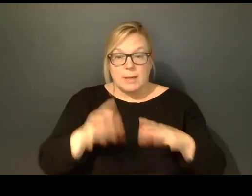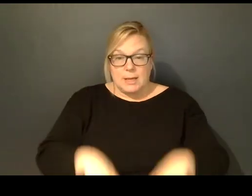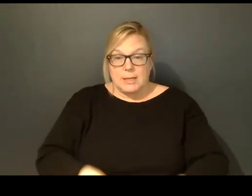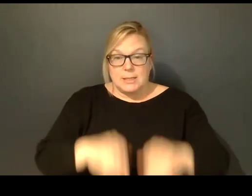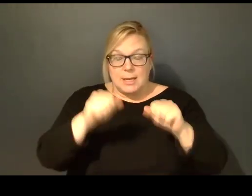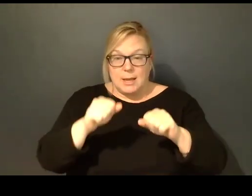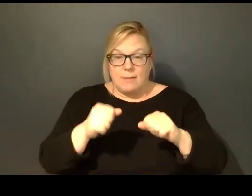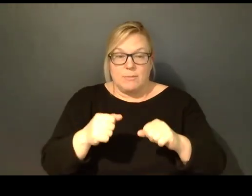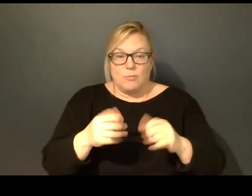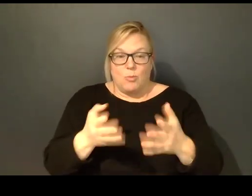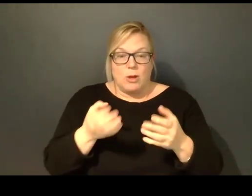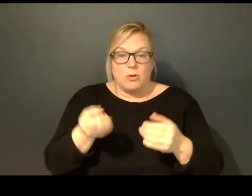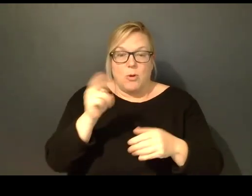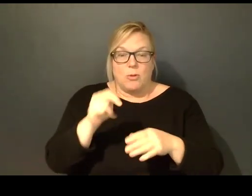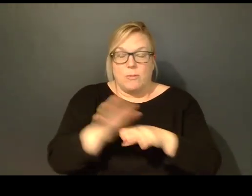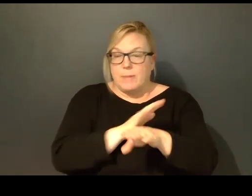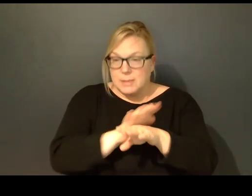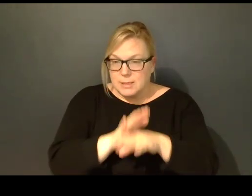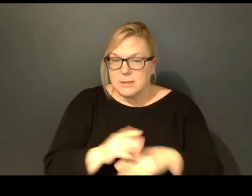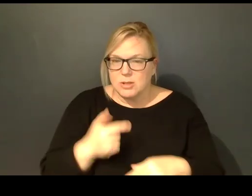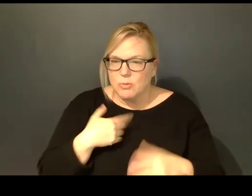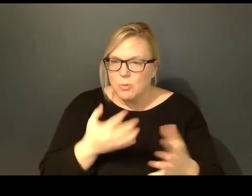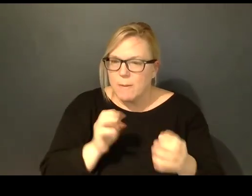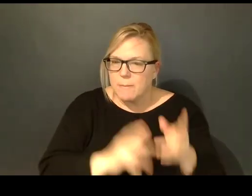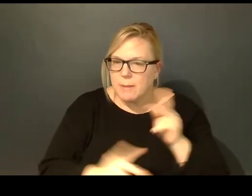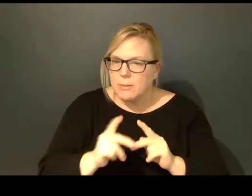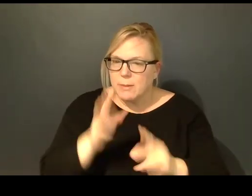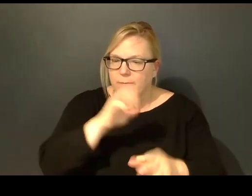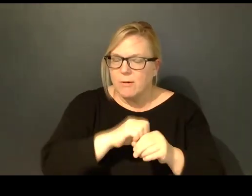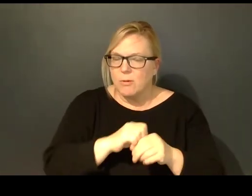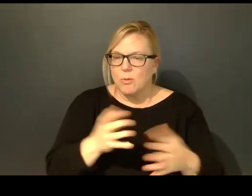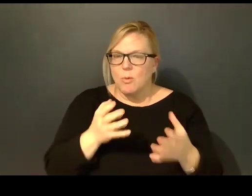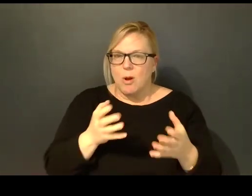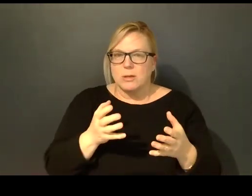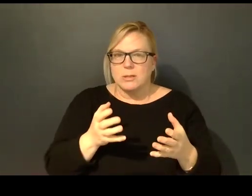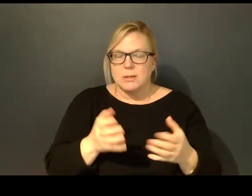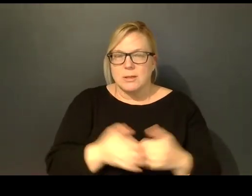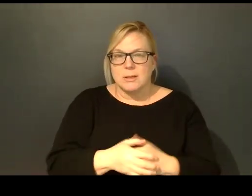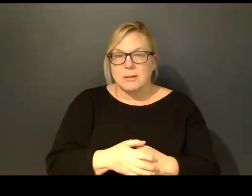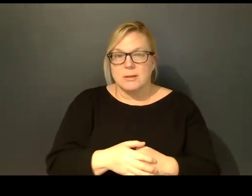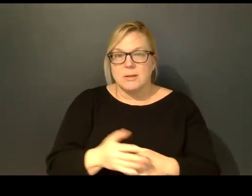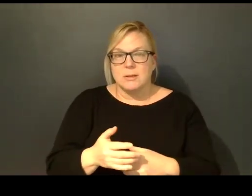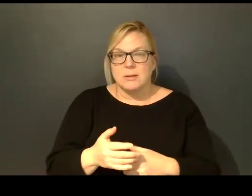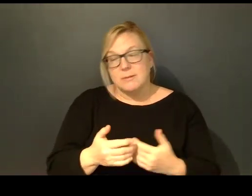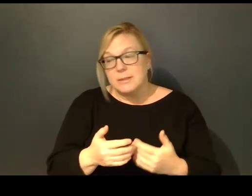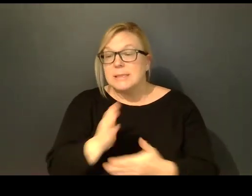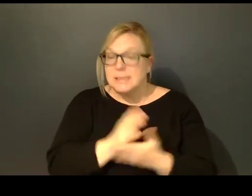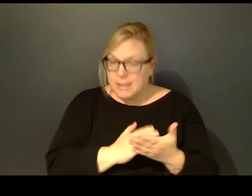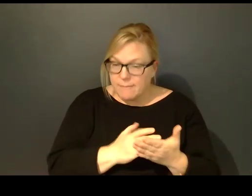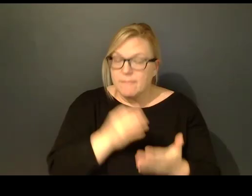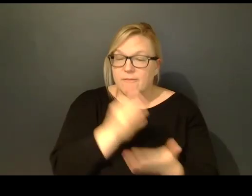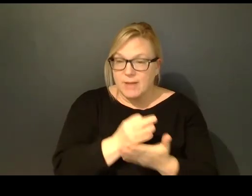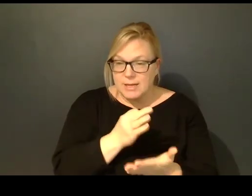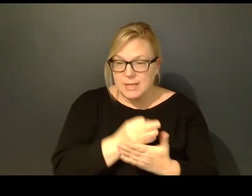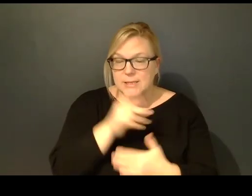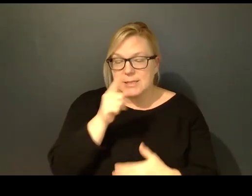screen reader technology to. Yeah. You wouldn't want to limit it to just back to school. But don't get me wrong, I'm glad some funding is there, but at that cost